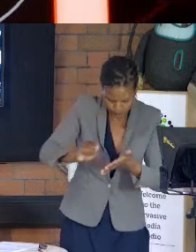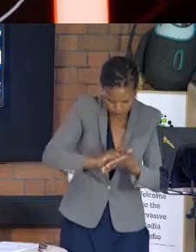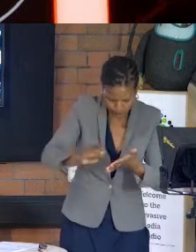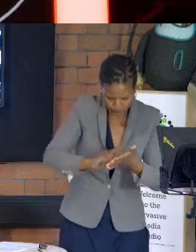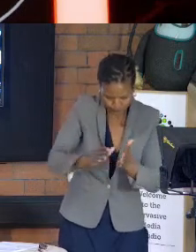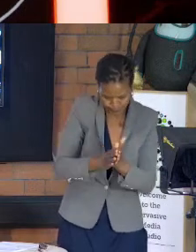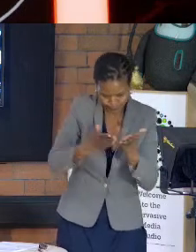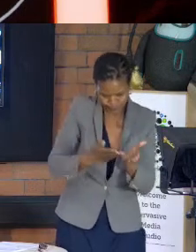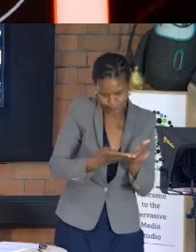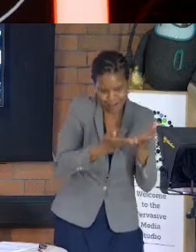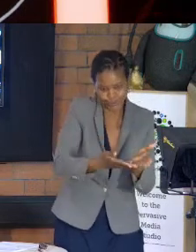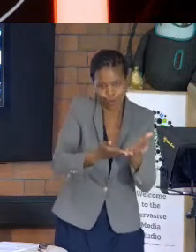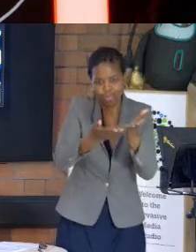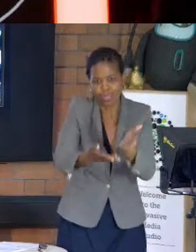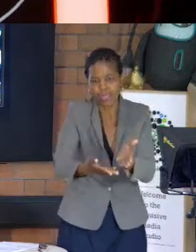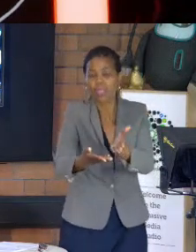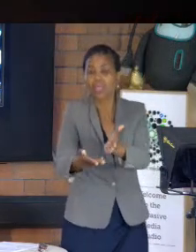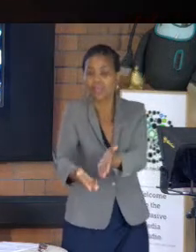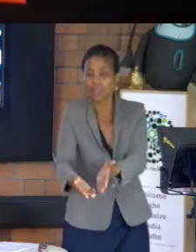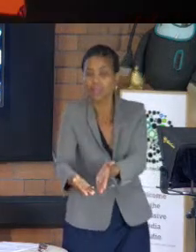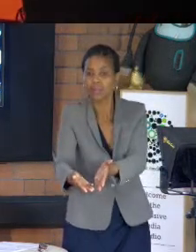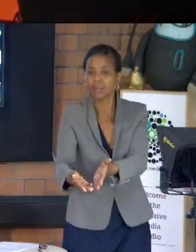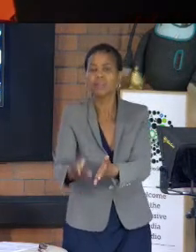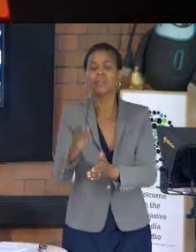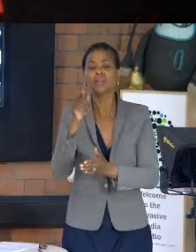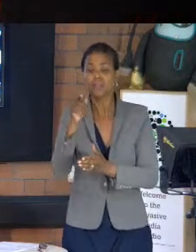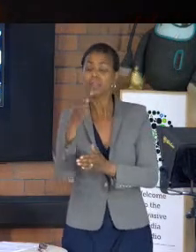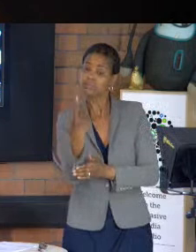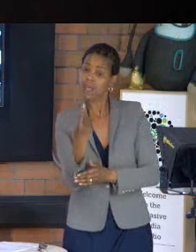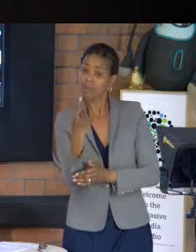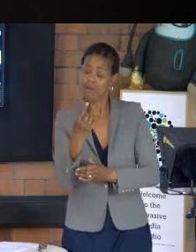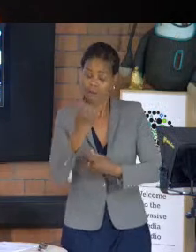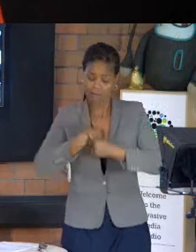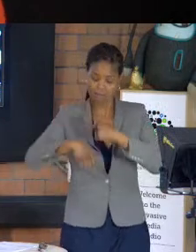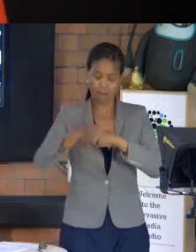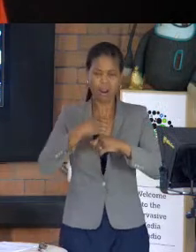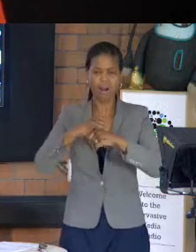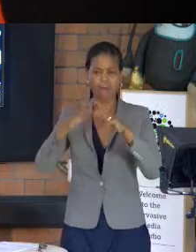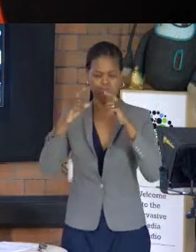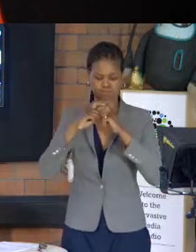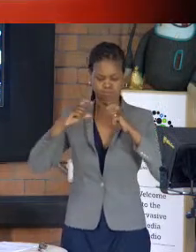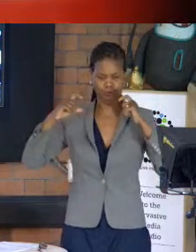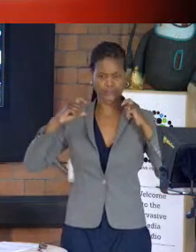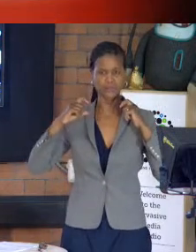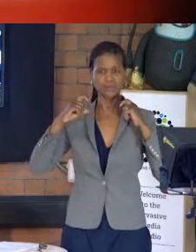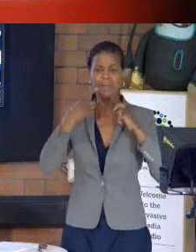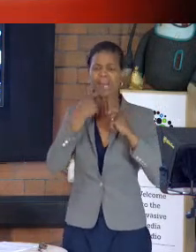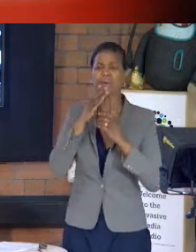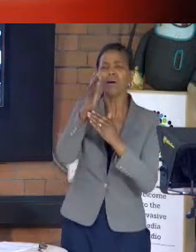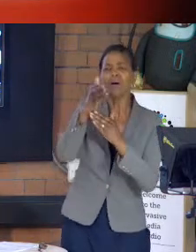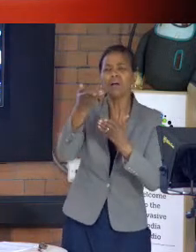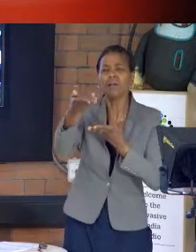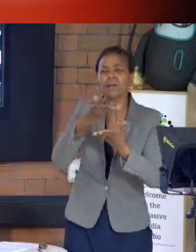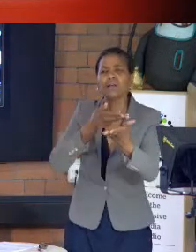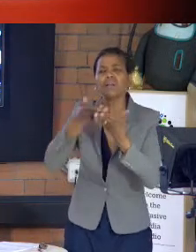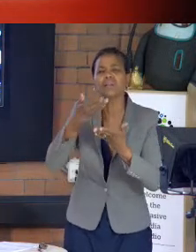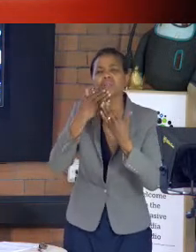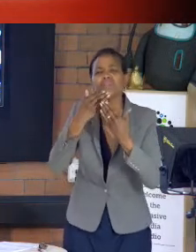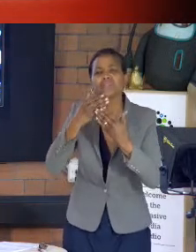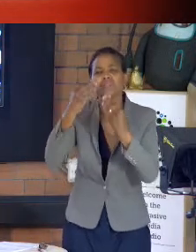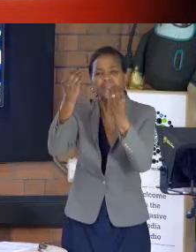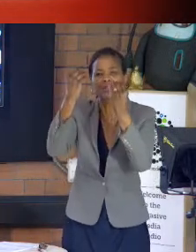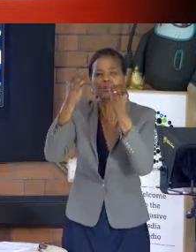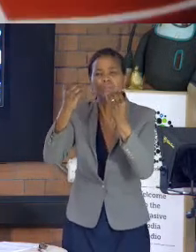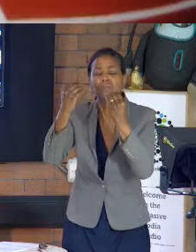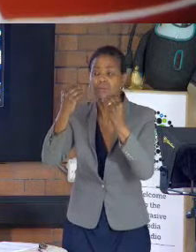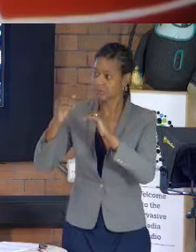taught. Imhotep became a high priest that people went to for enlightenment, which Imhotep gave